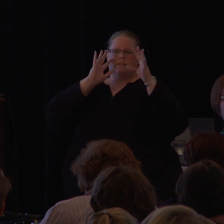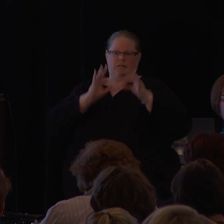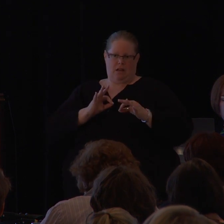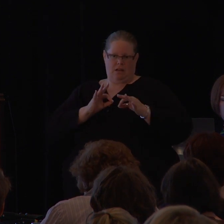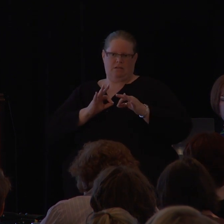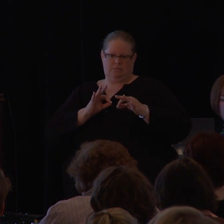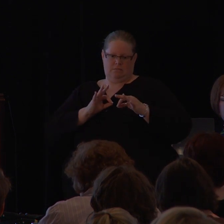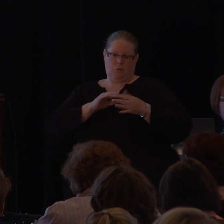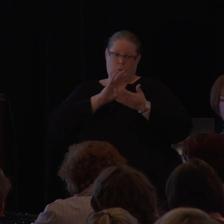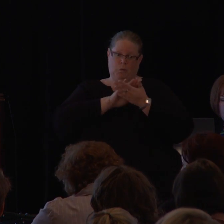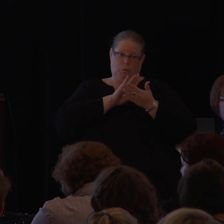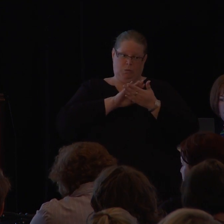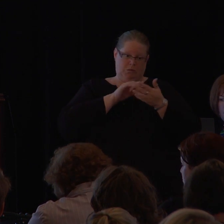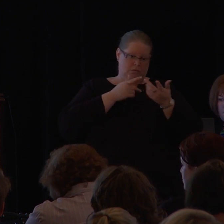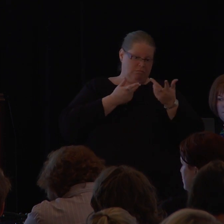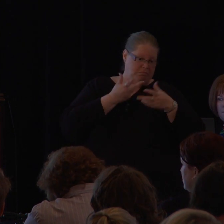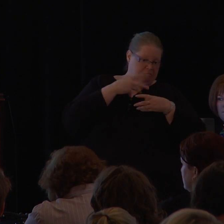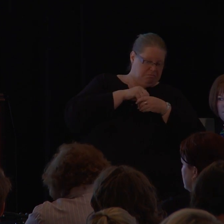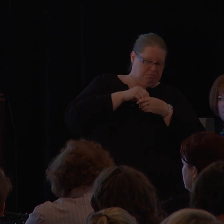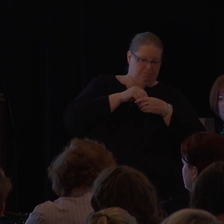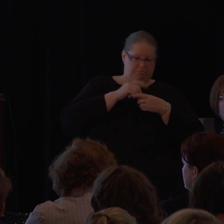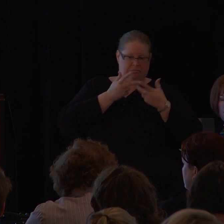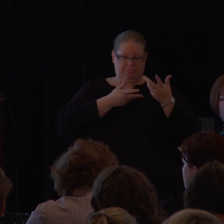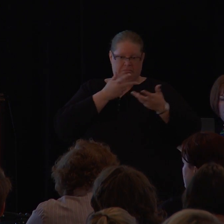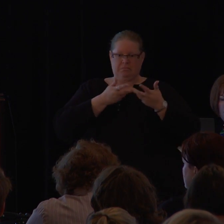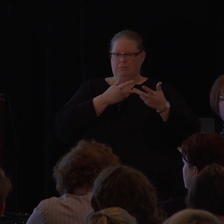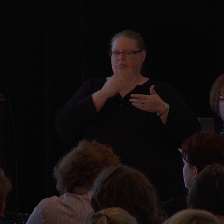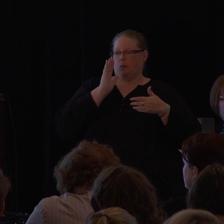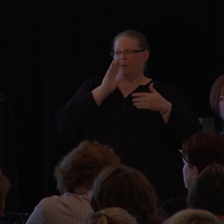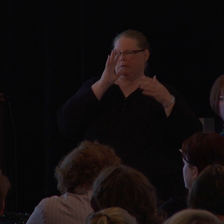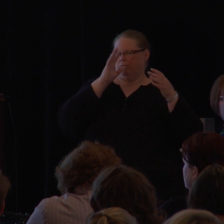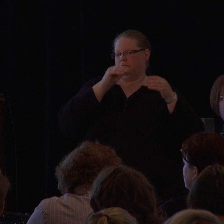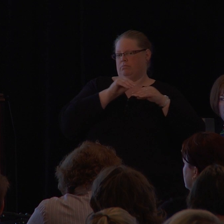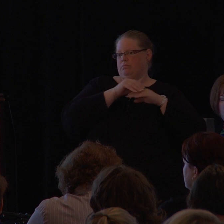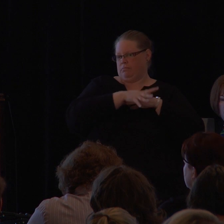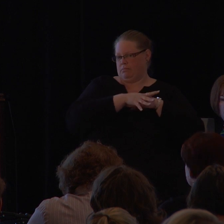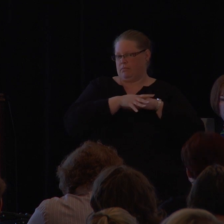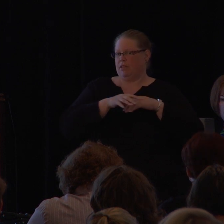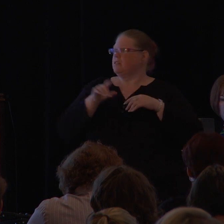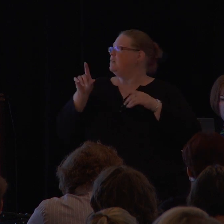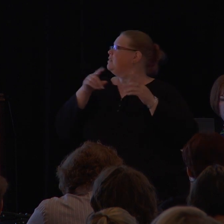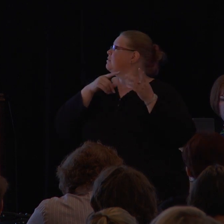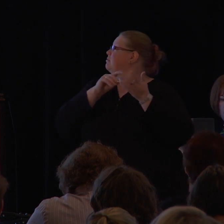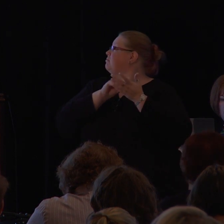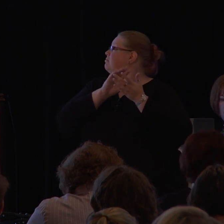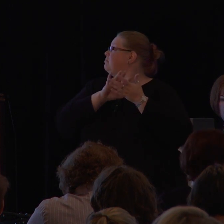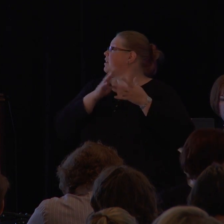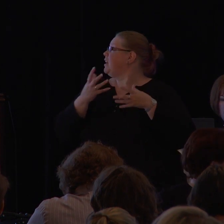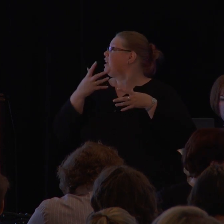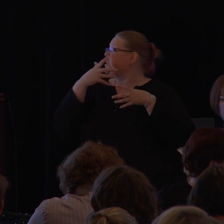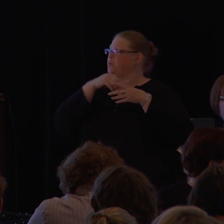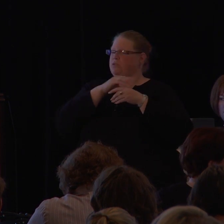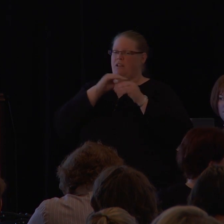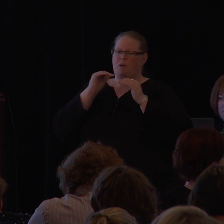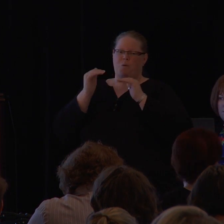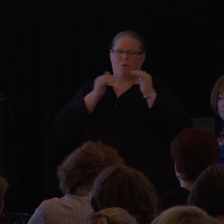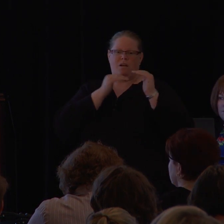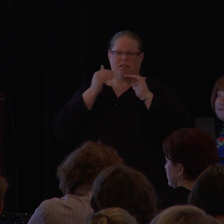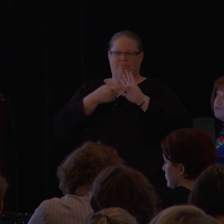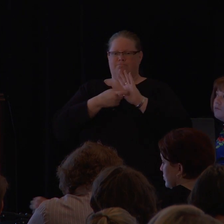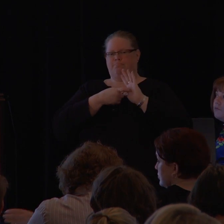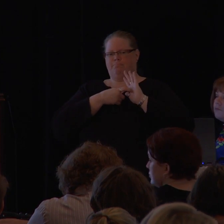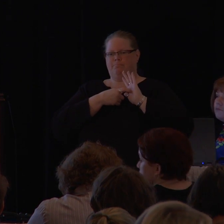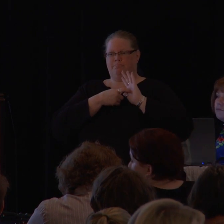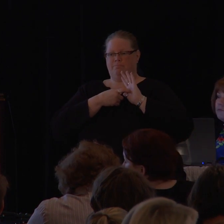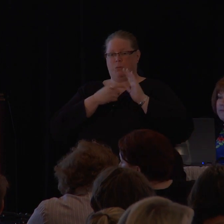schools can do that. So what I put here is inclusion and the equality imperative. That my position in a